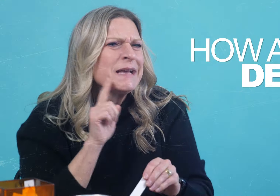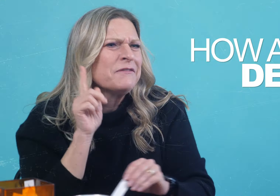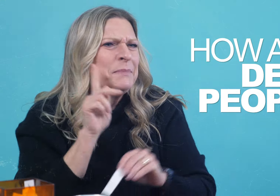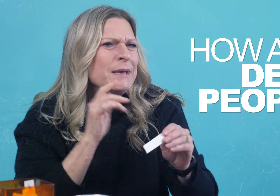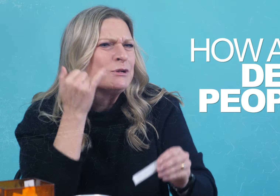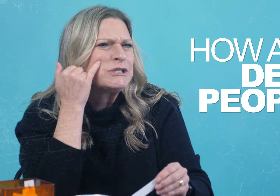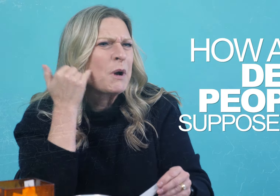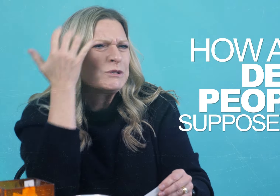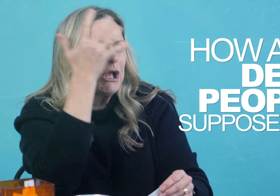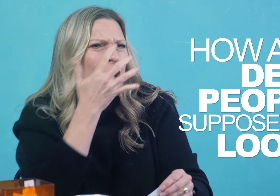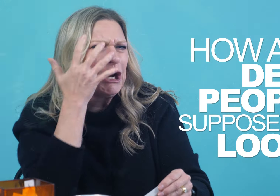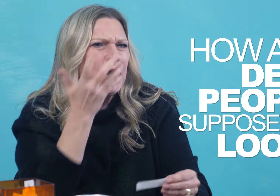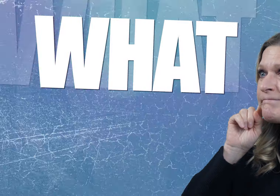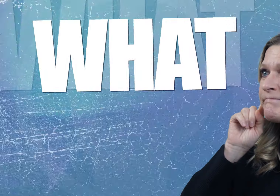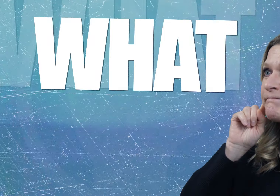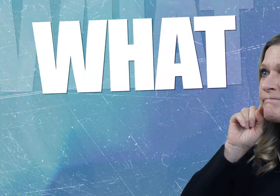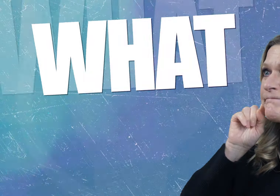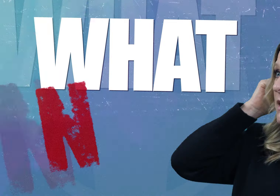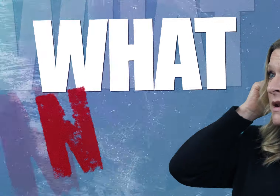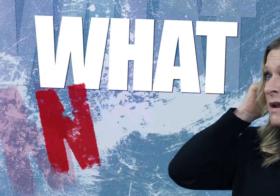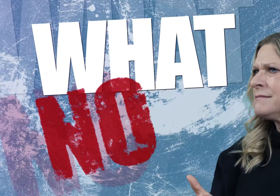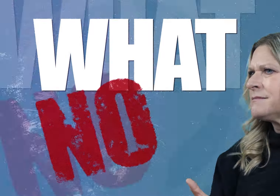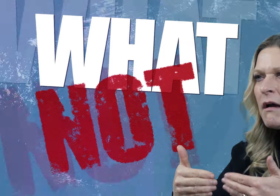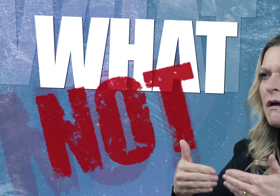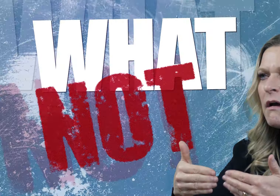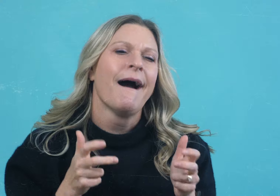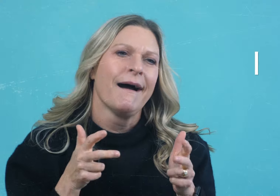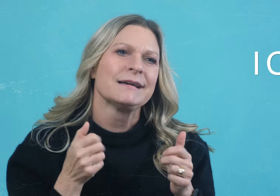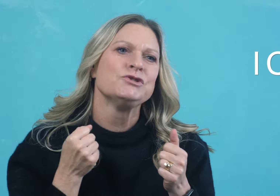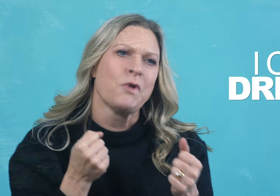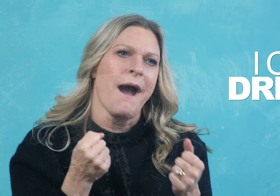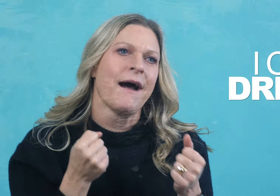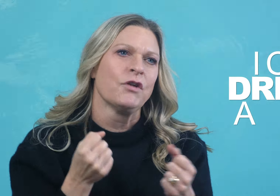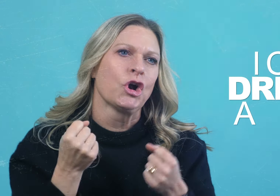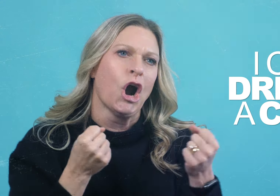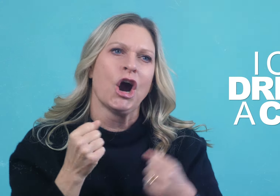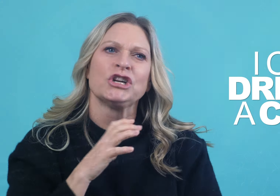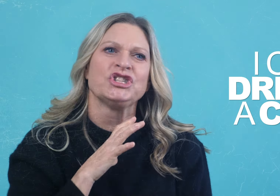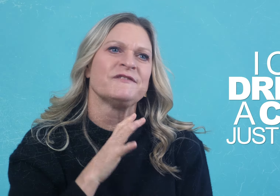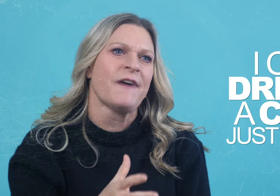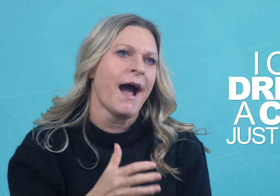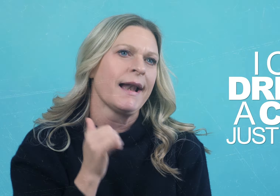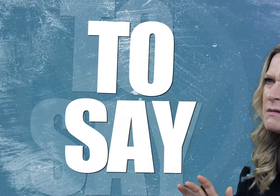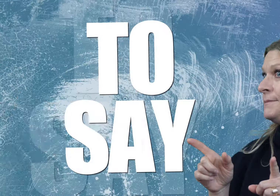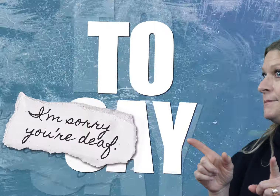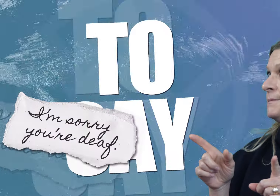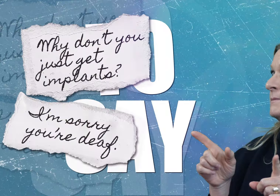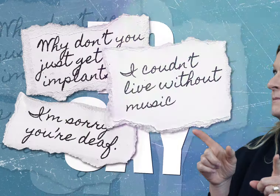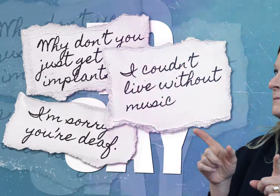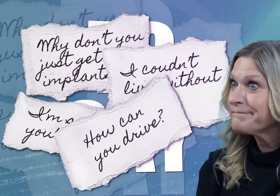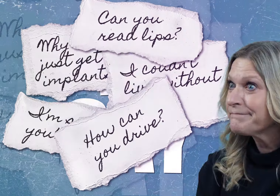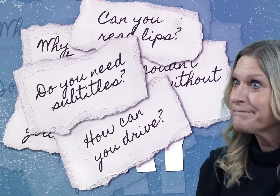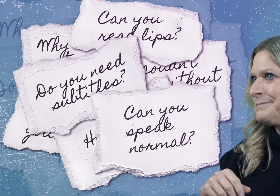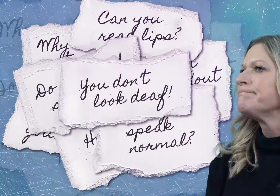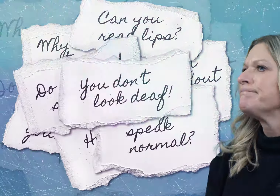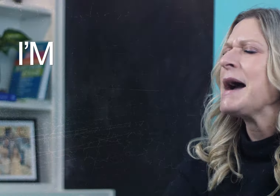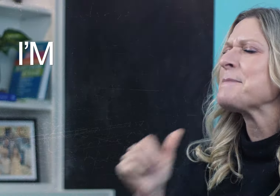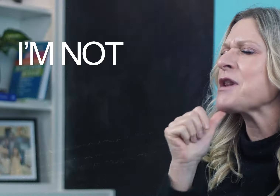deaf people supposed to look? I can drive a car just fine. I'm